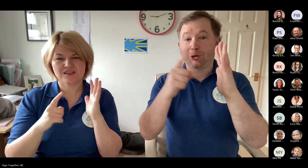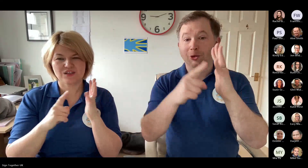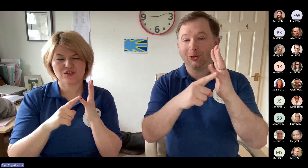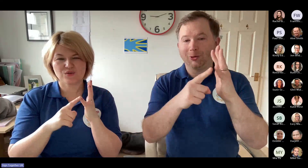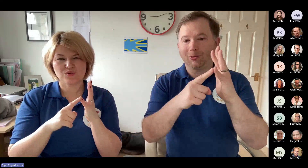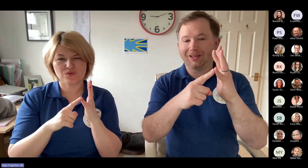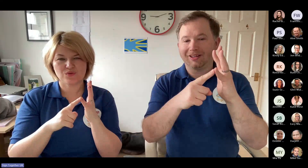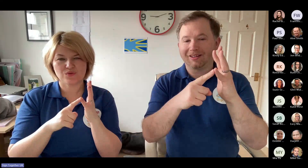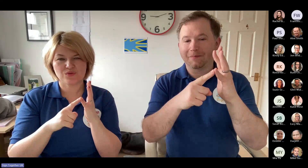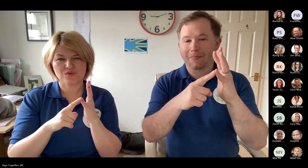U.